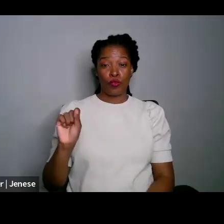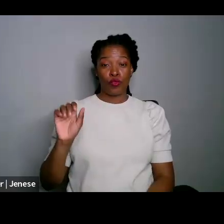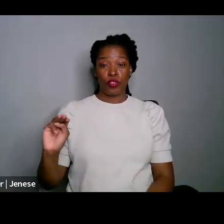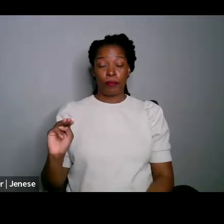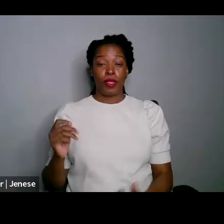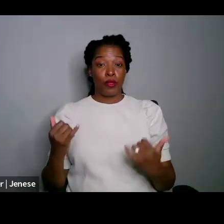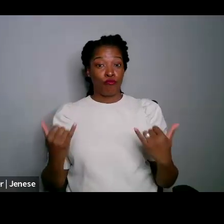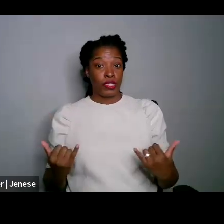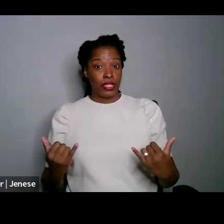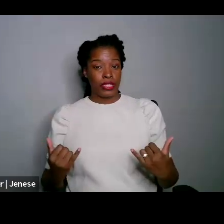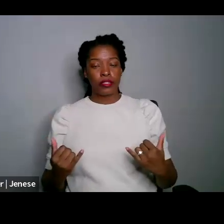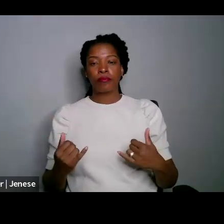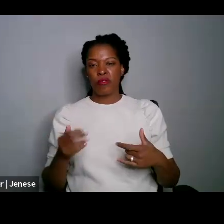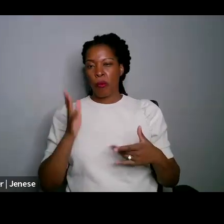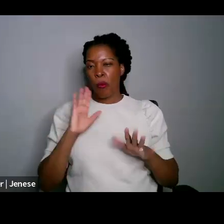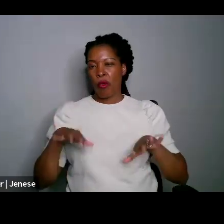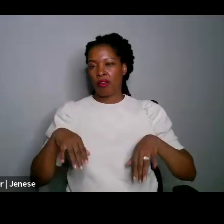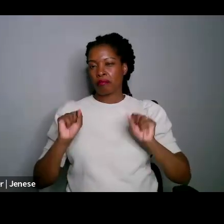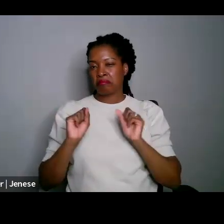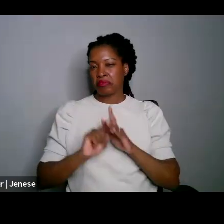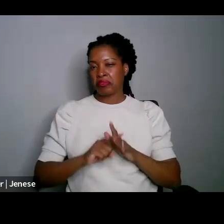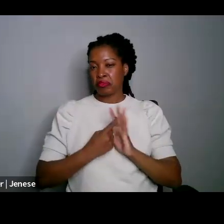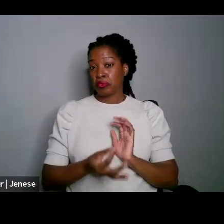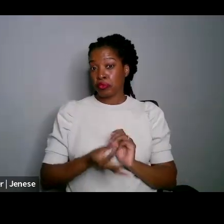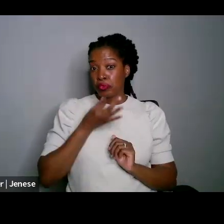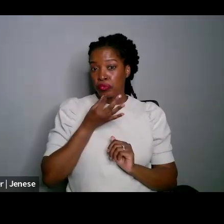a minute for people to get into the room.